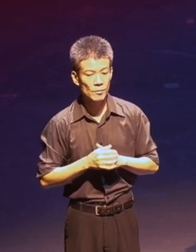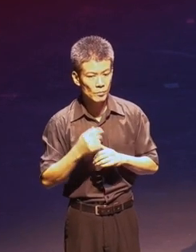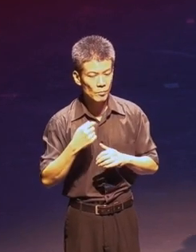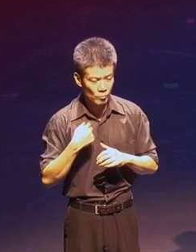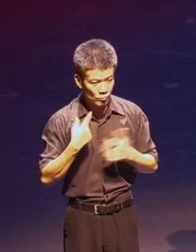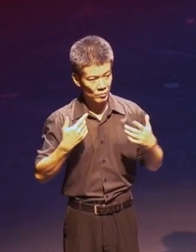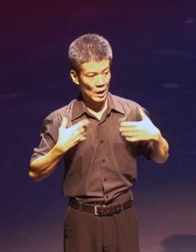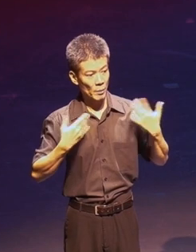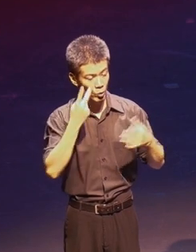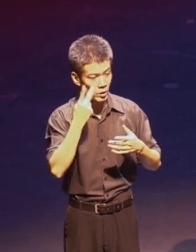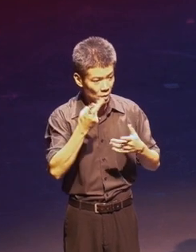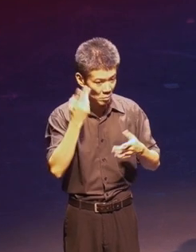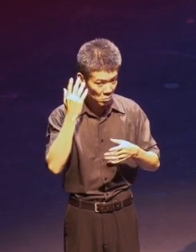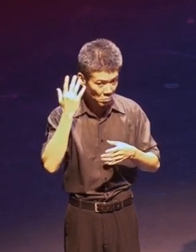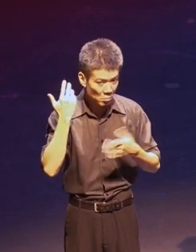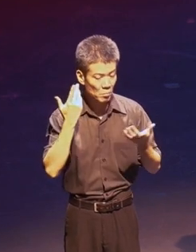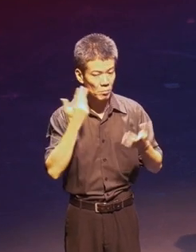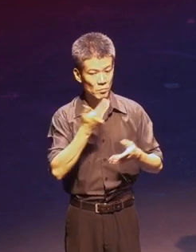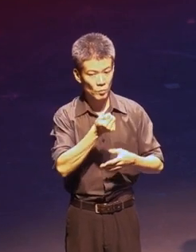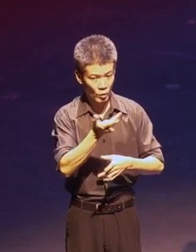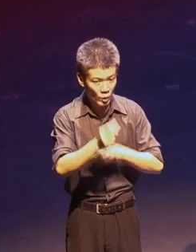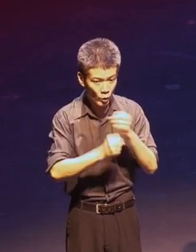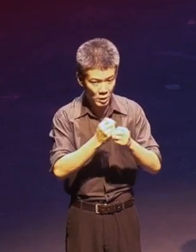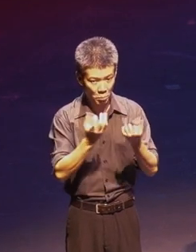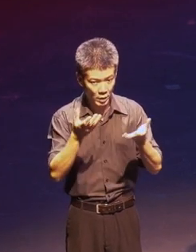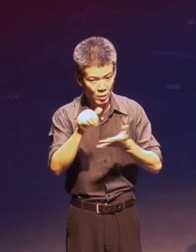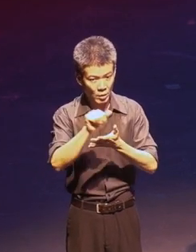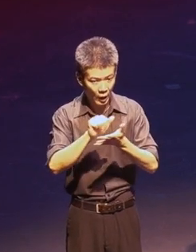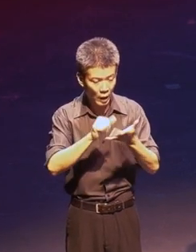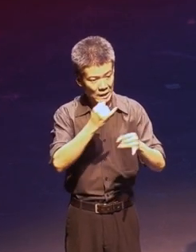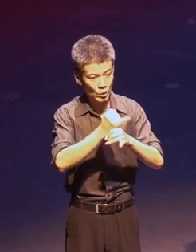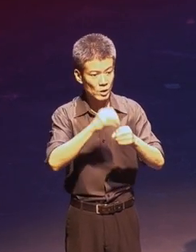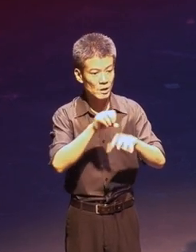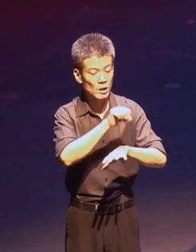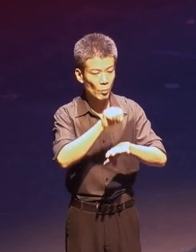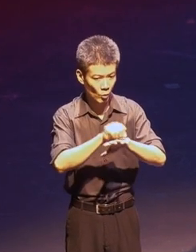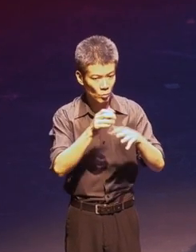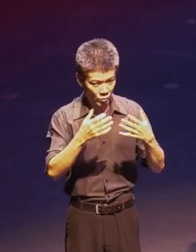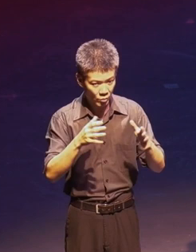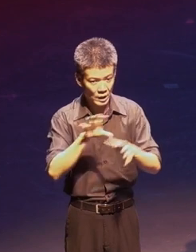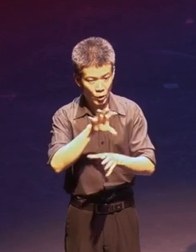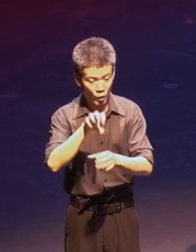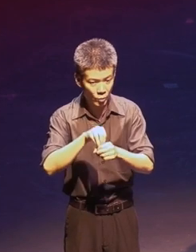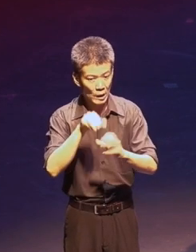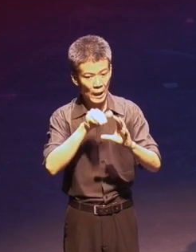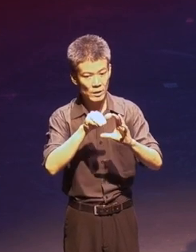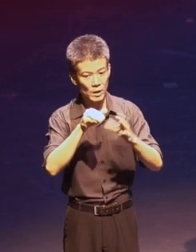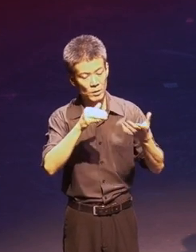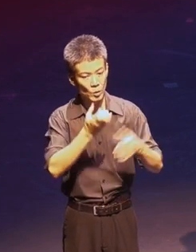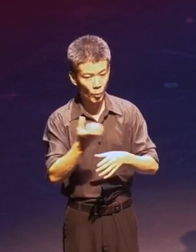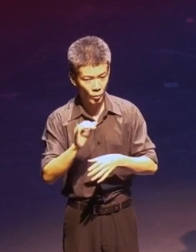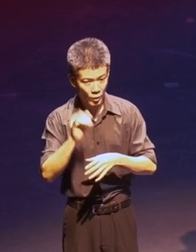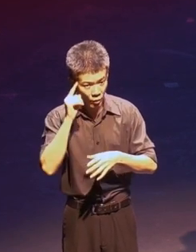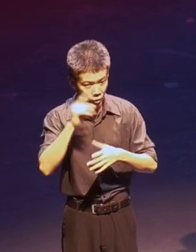I'm heartened to see that in the past few years, many arts institutions in Singapore have incorporated access